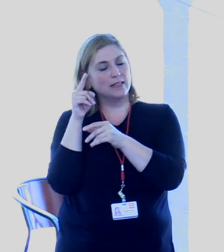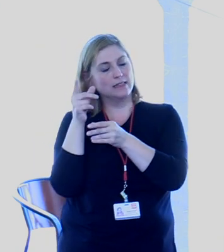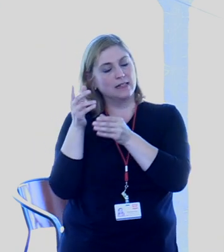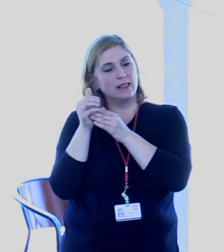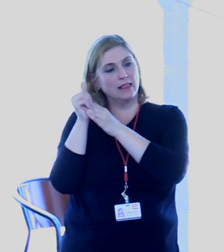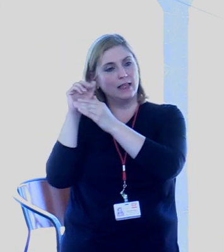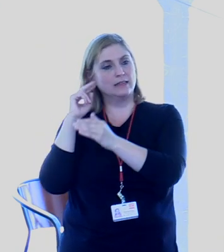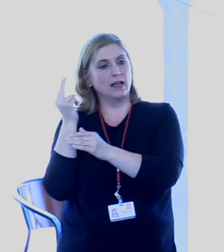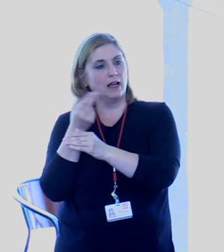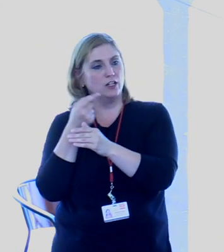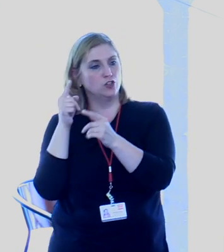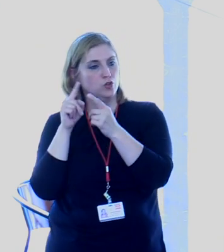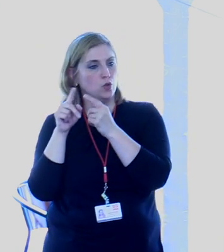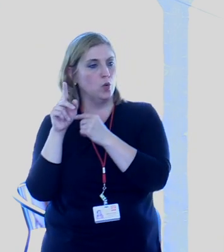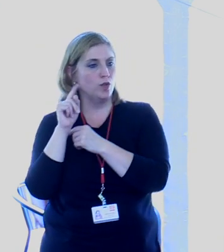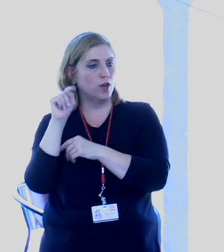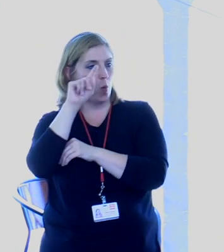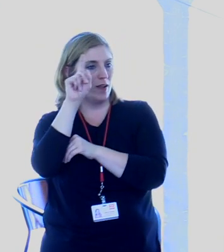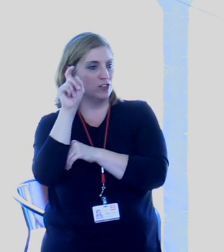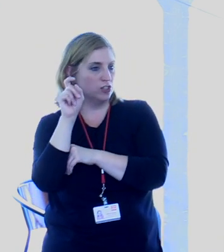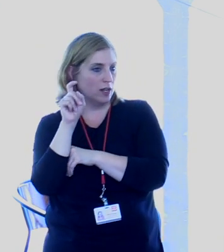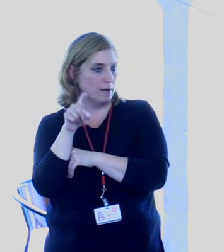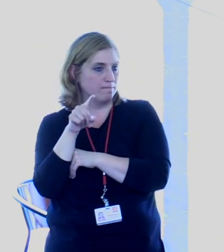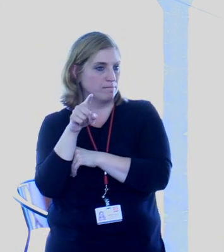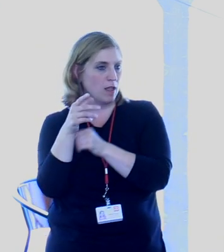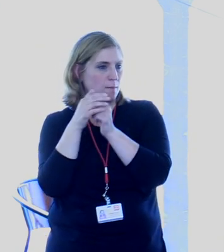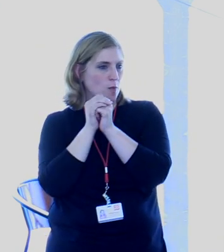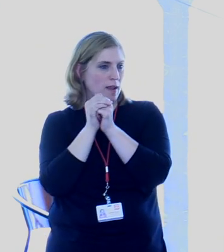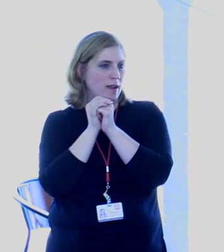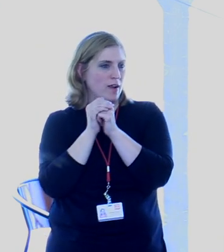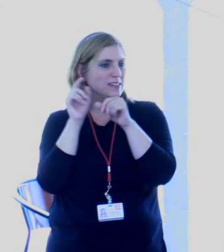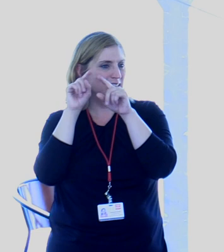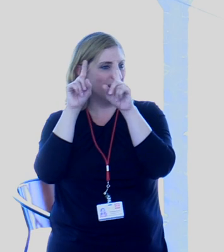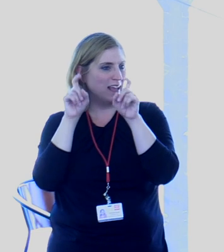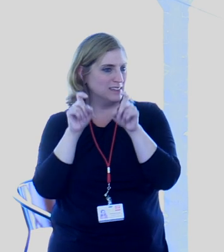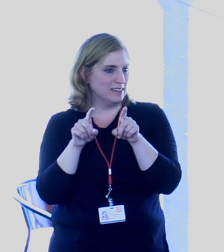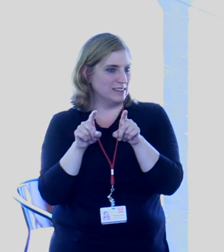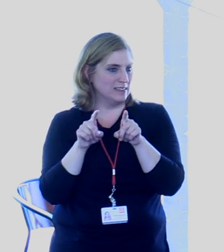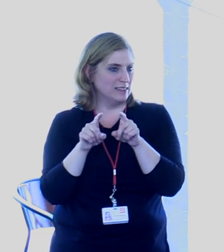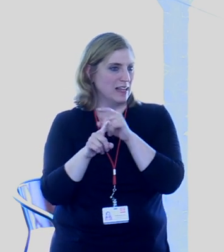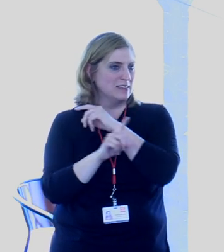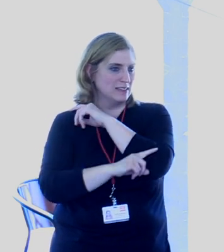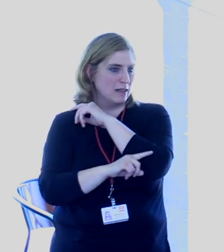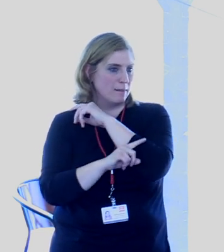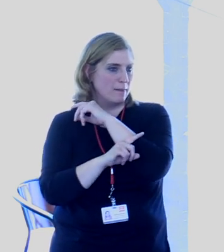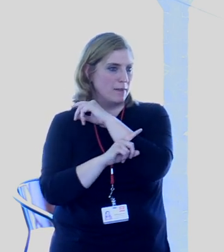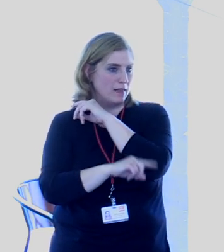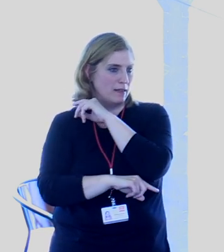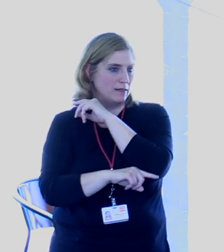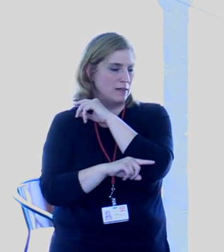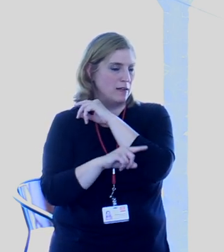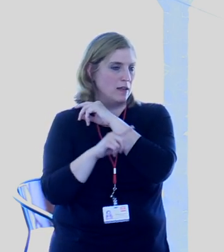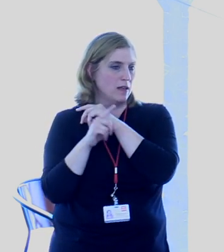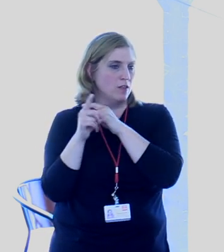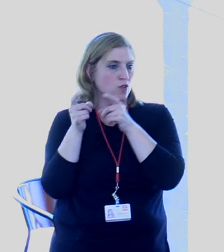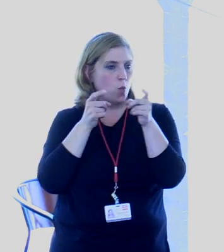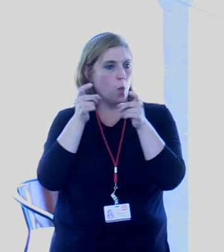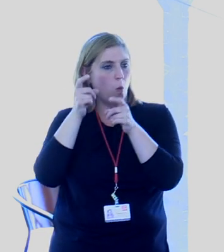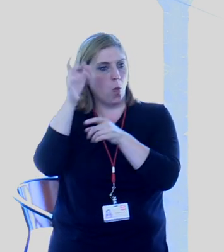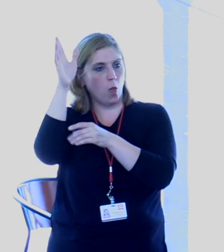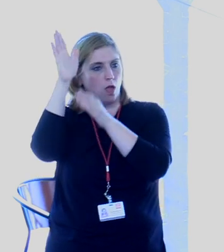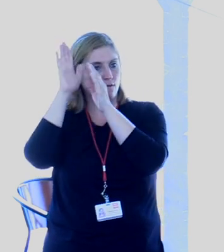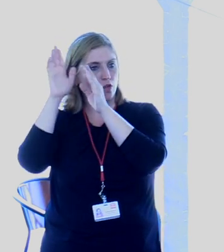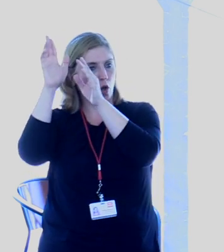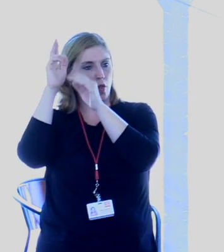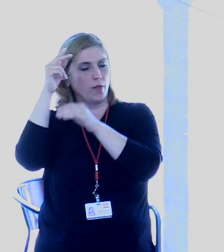us ultimately to this question of the prayer as a test, as a discipline. What is the role of the Father